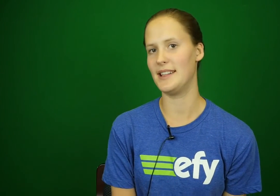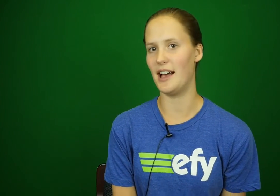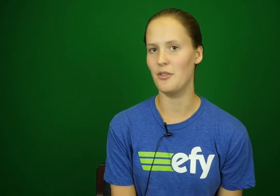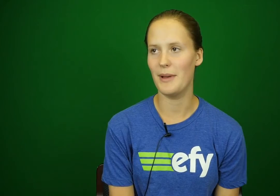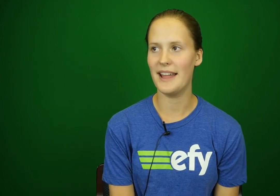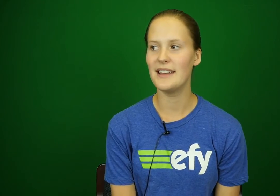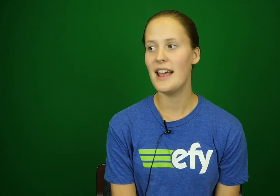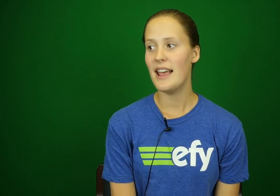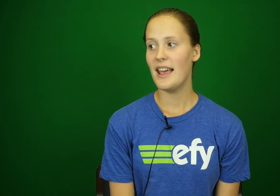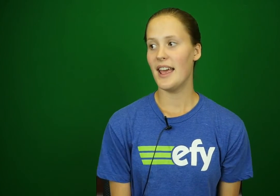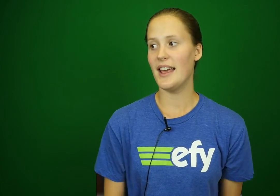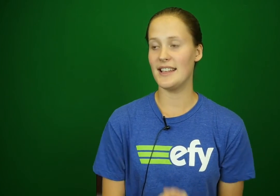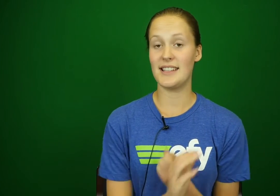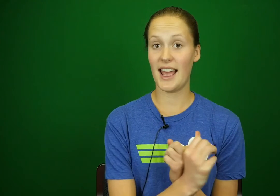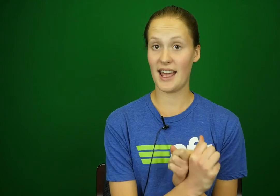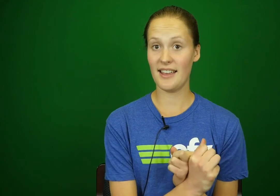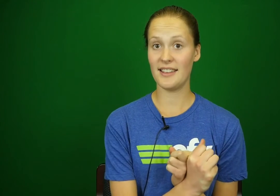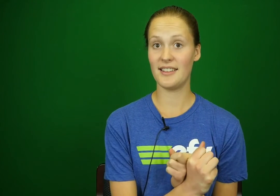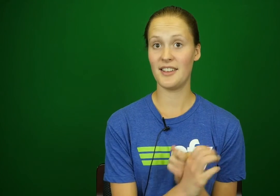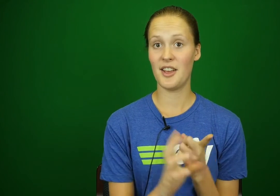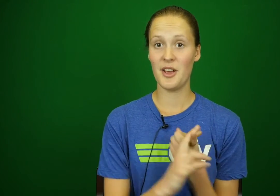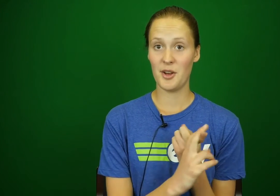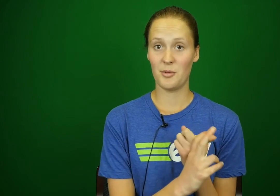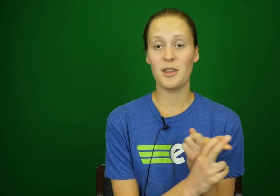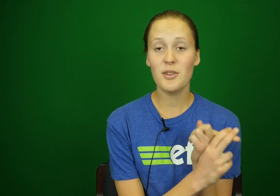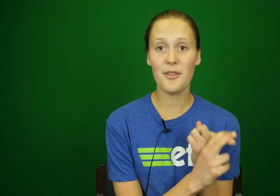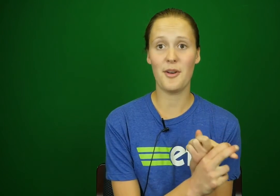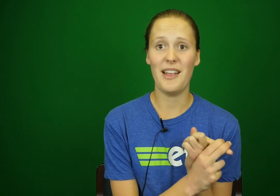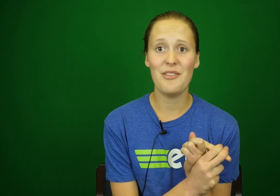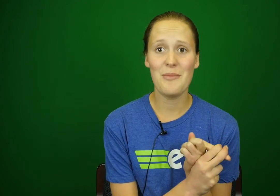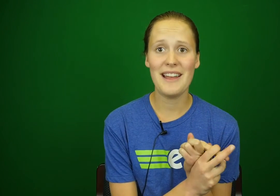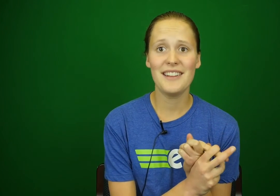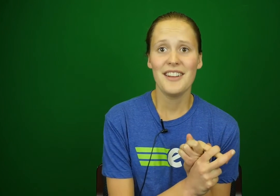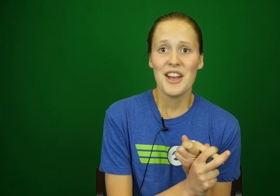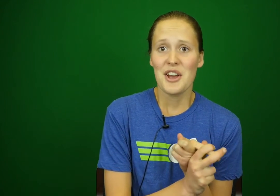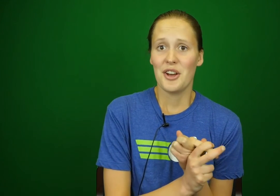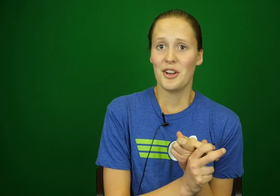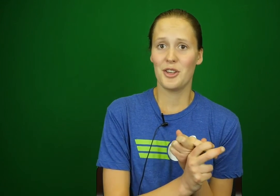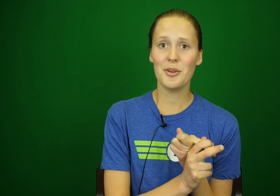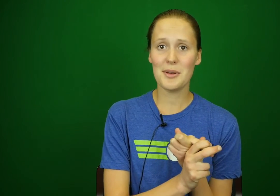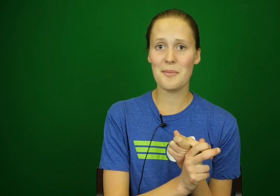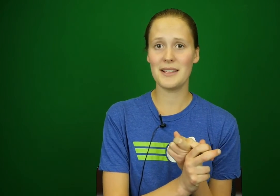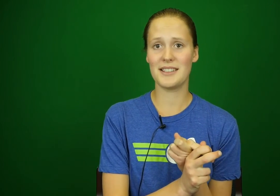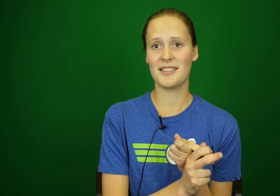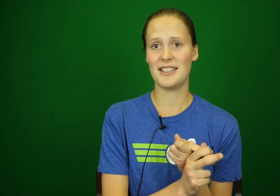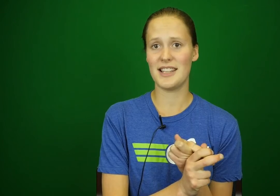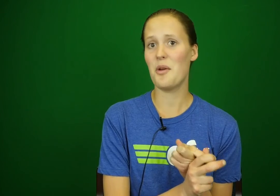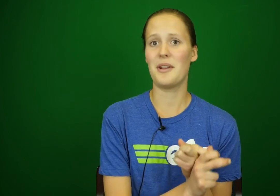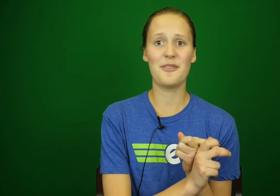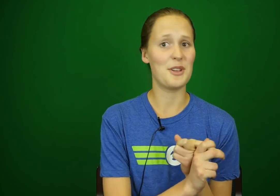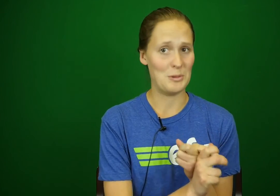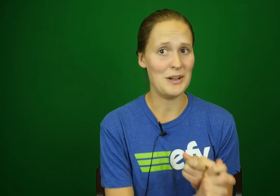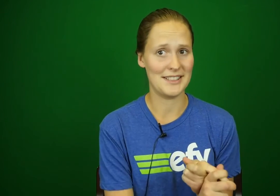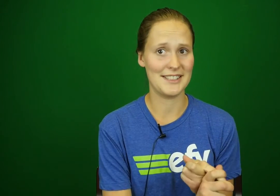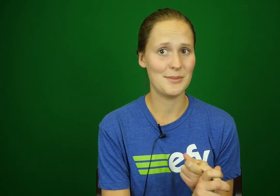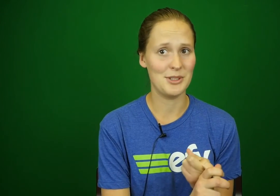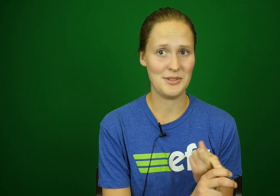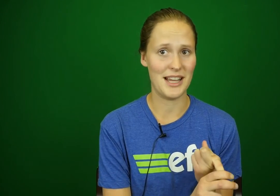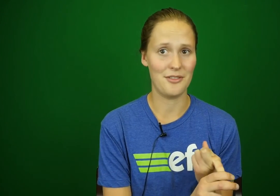the alphabet is A, when you know the whole alphabet, you can basically say whatever you want to someone who's deaf, or